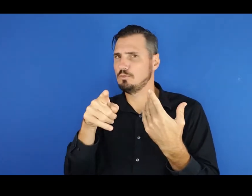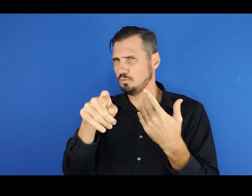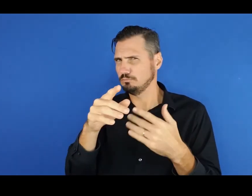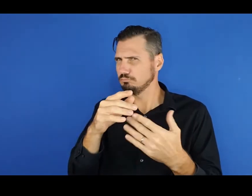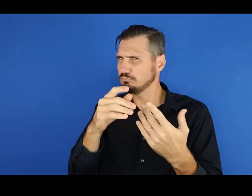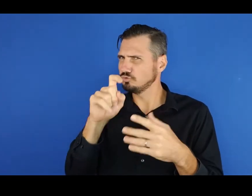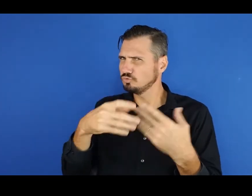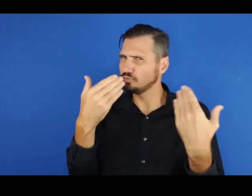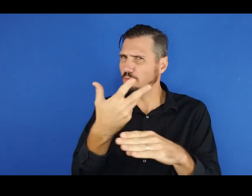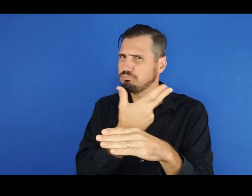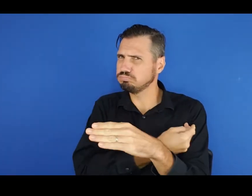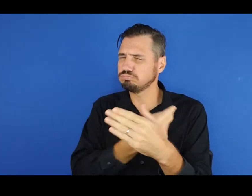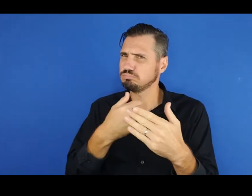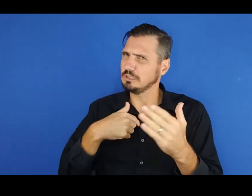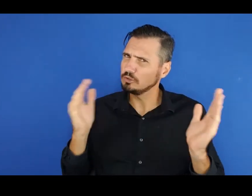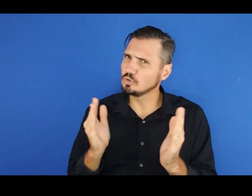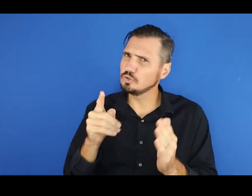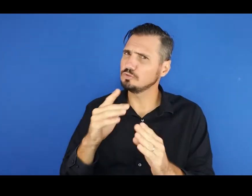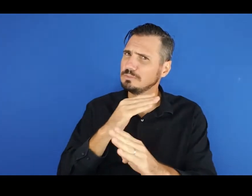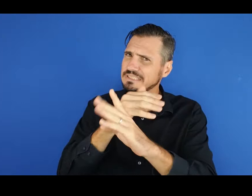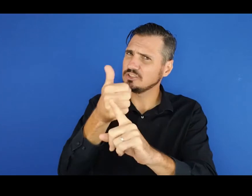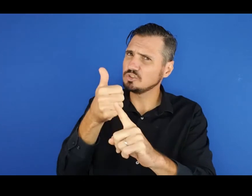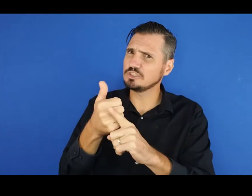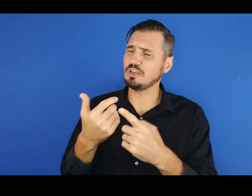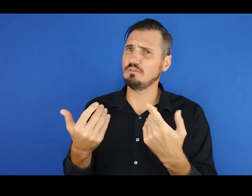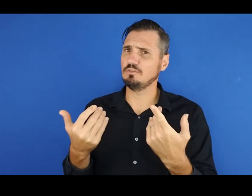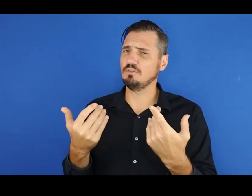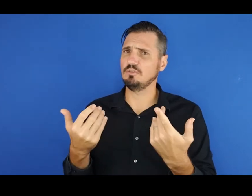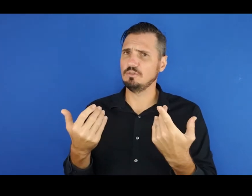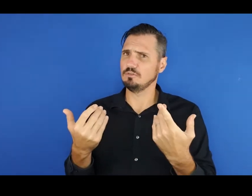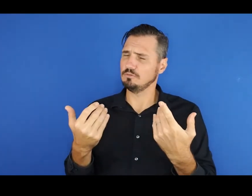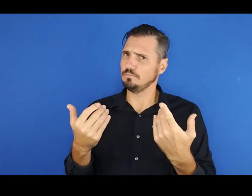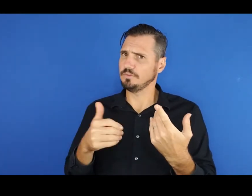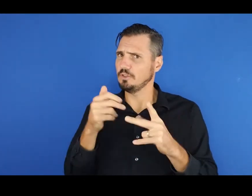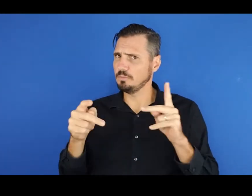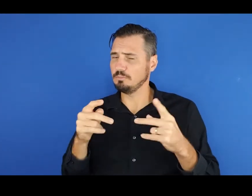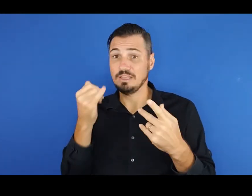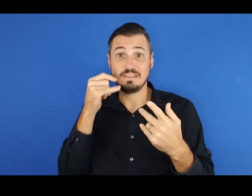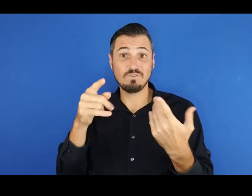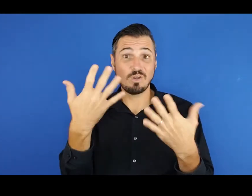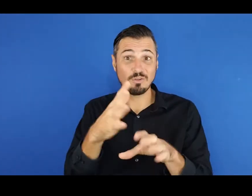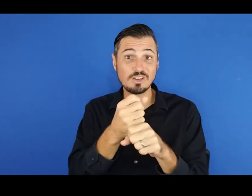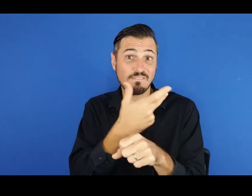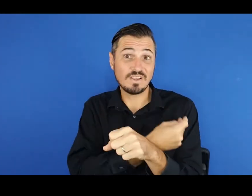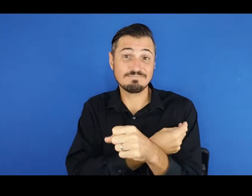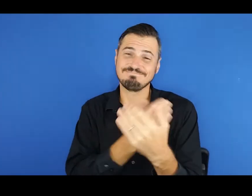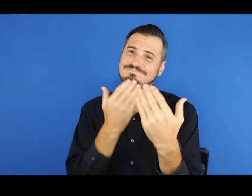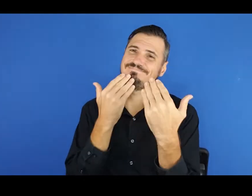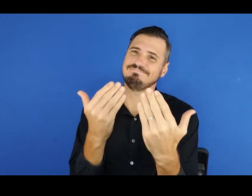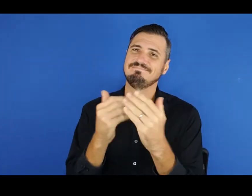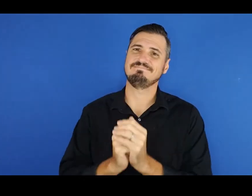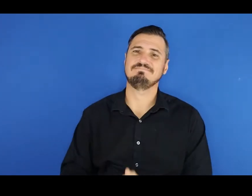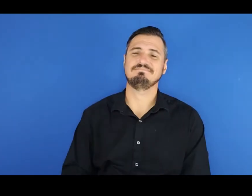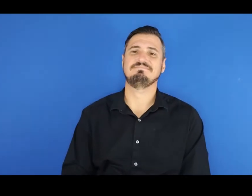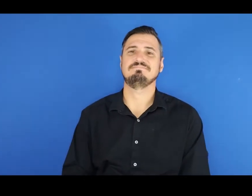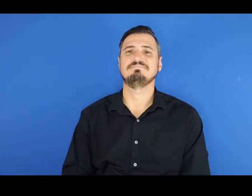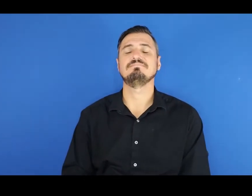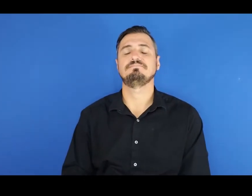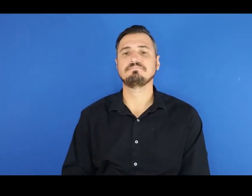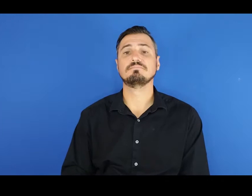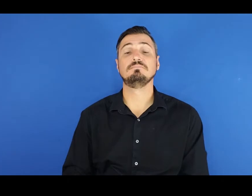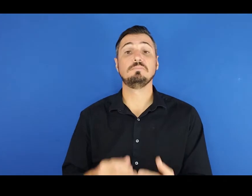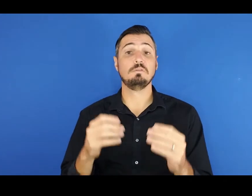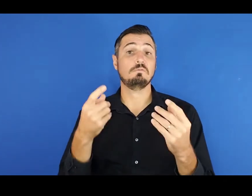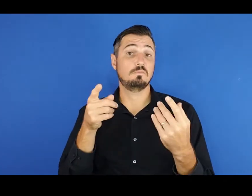being vaccinated. And to residents who have already been vaccinated, mahalo. For information on Kauai's vaccine